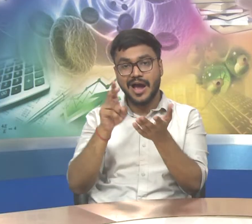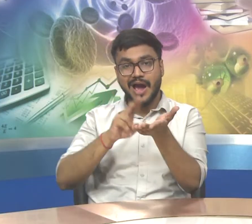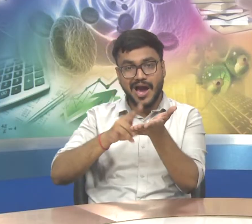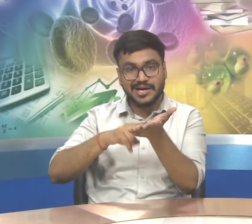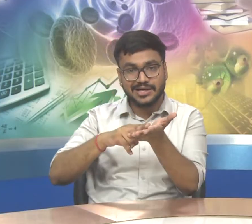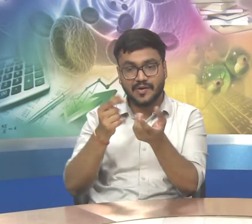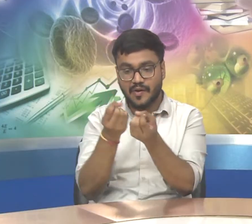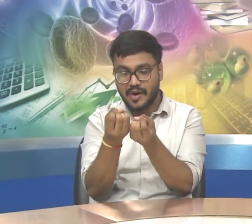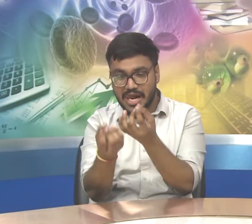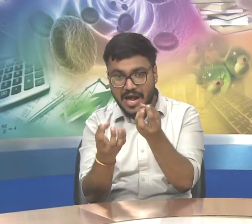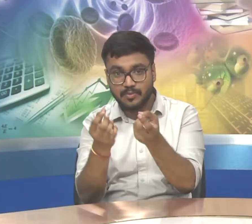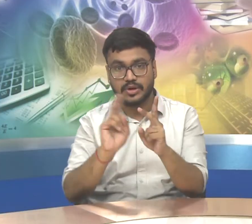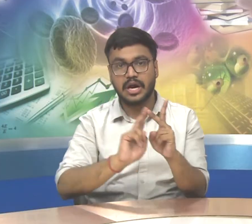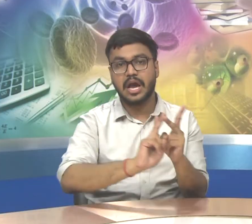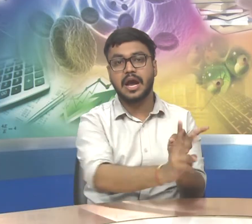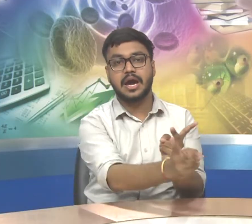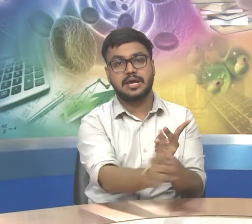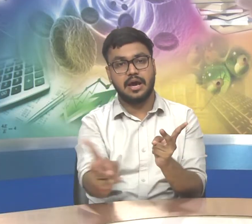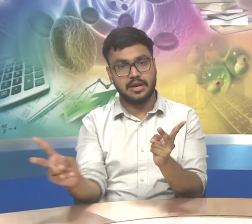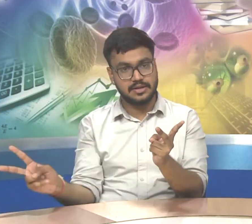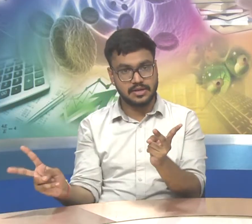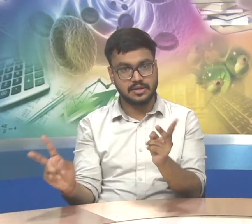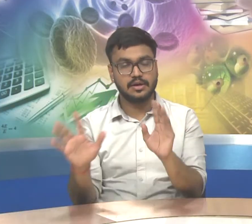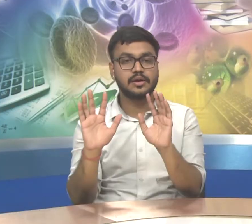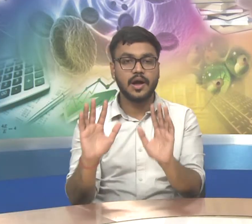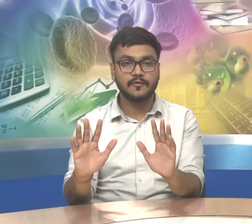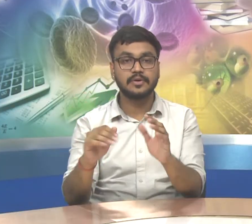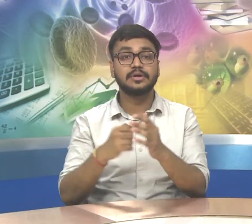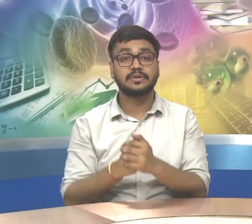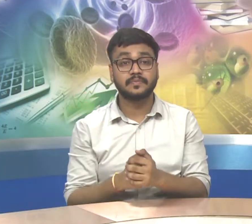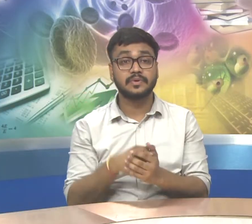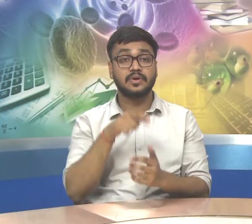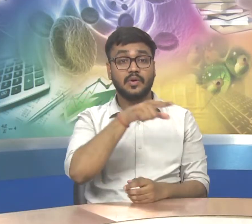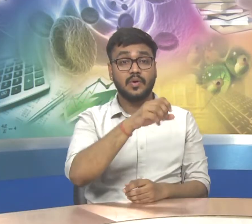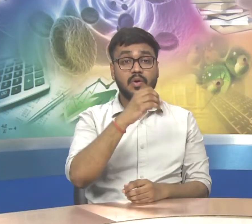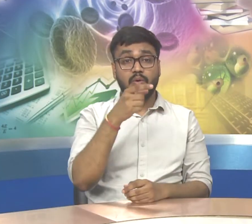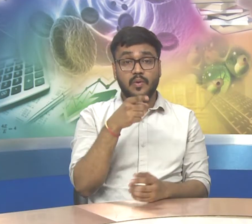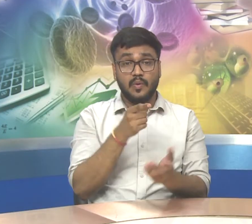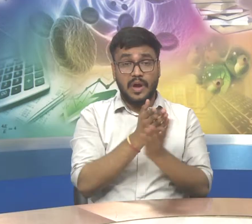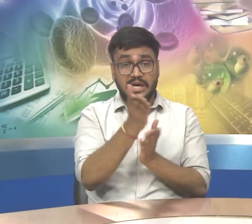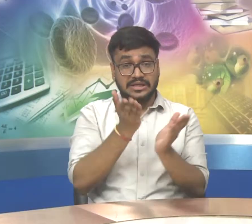atoms have 8 protons, but they may have different number of neutrons.